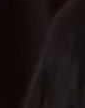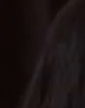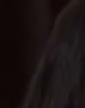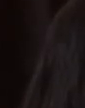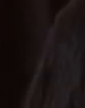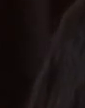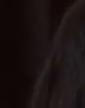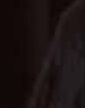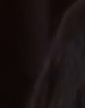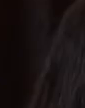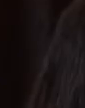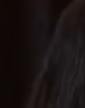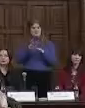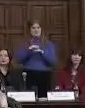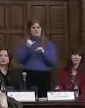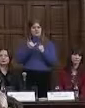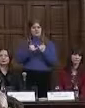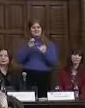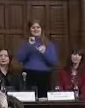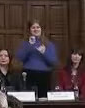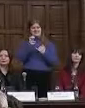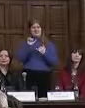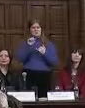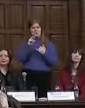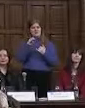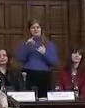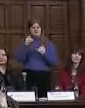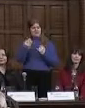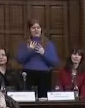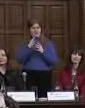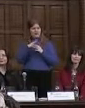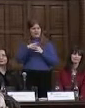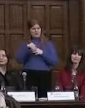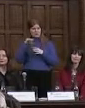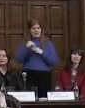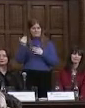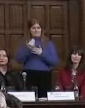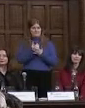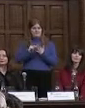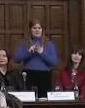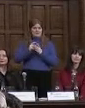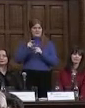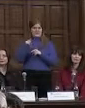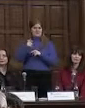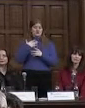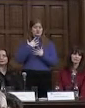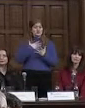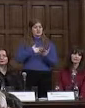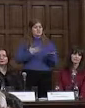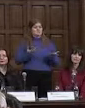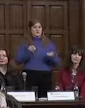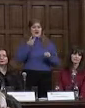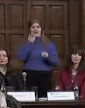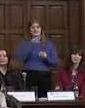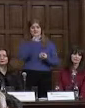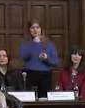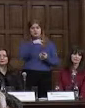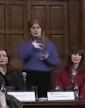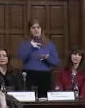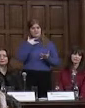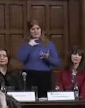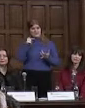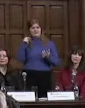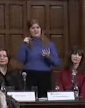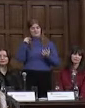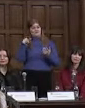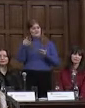I would have liked to have seen something on seaweed harvesting and a plan protection of that. So just to ask you,